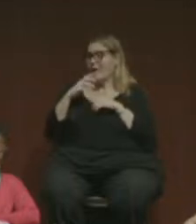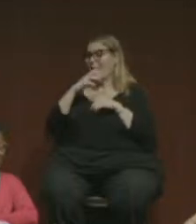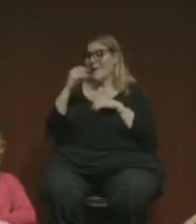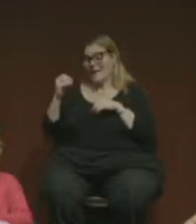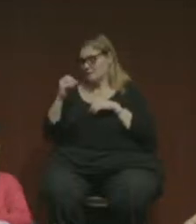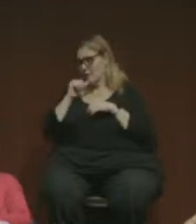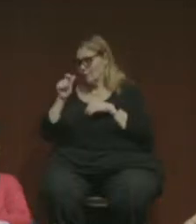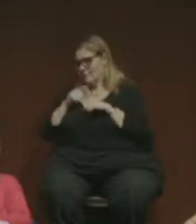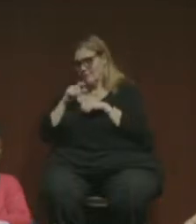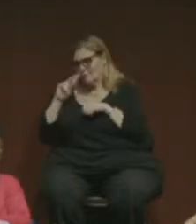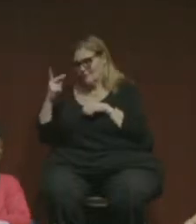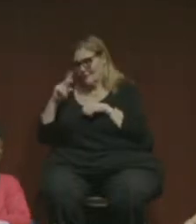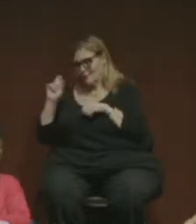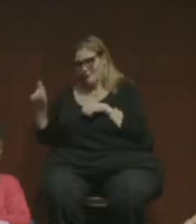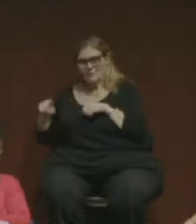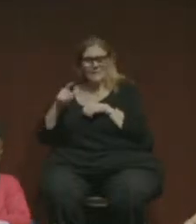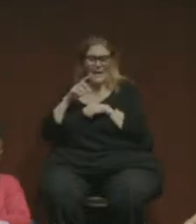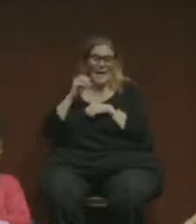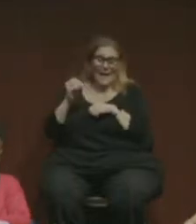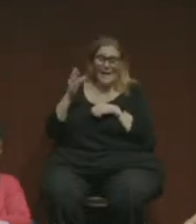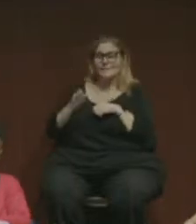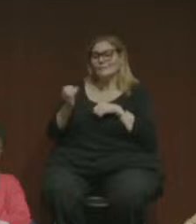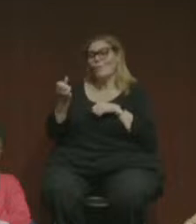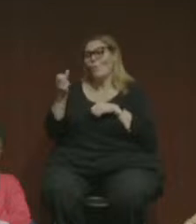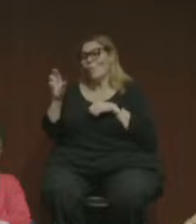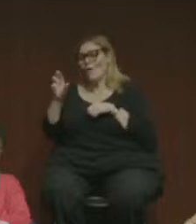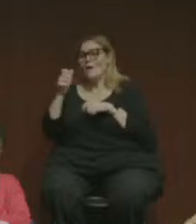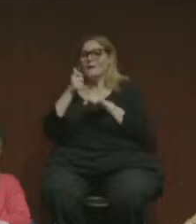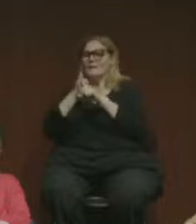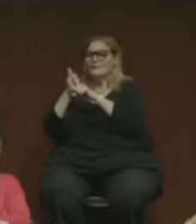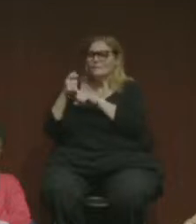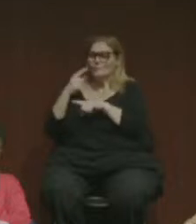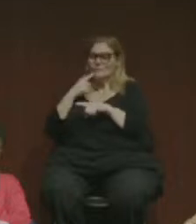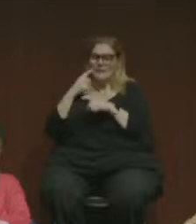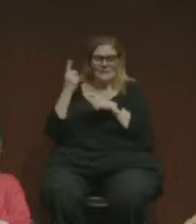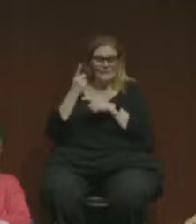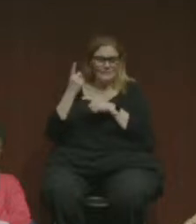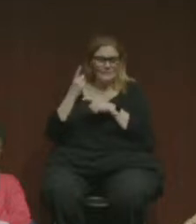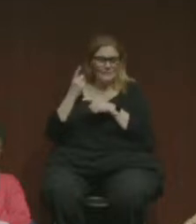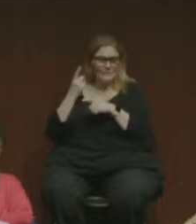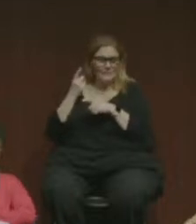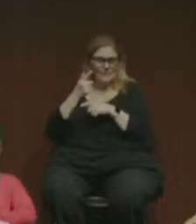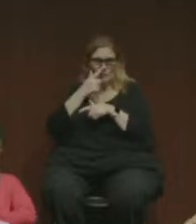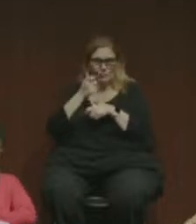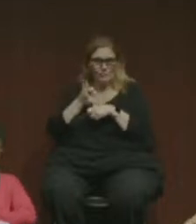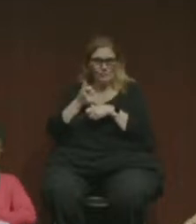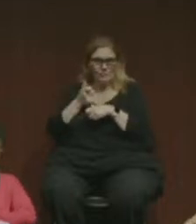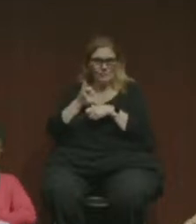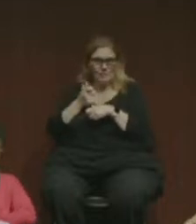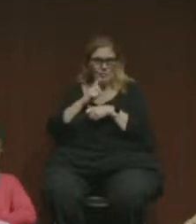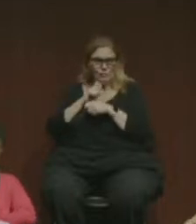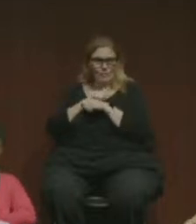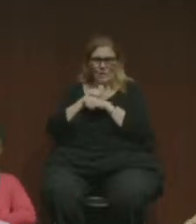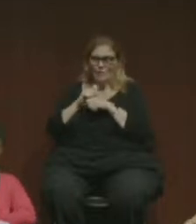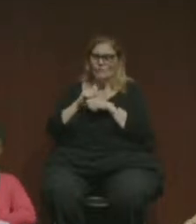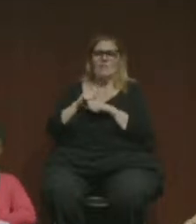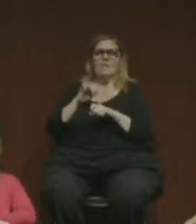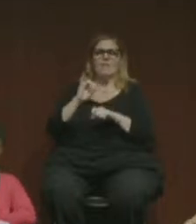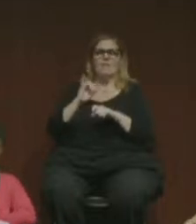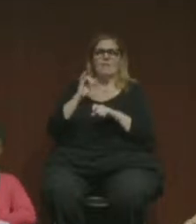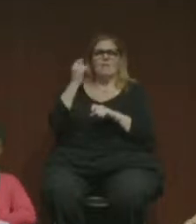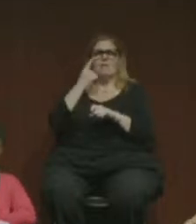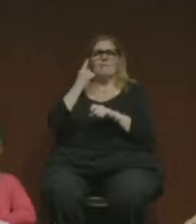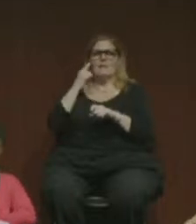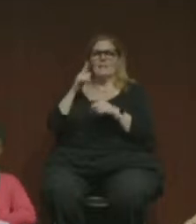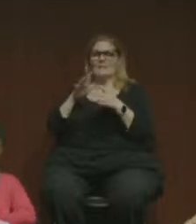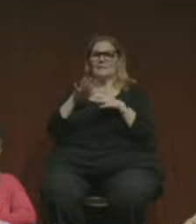question, and or each of you have also said something interesting and really provocative about the